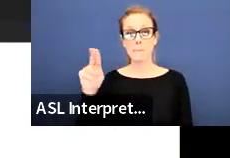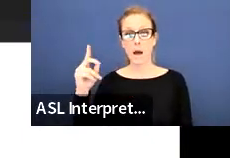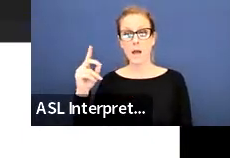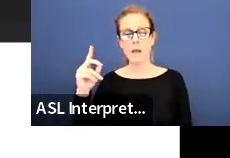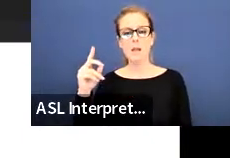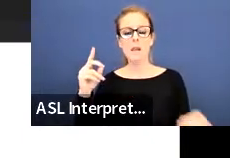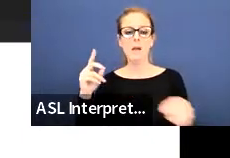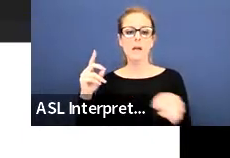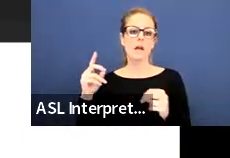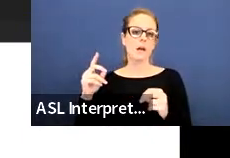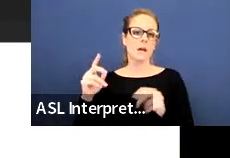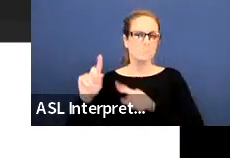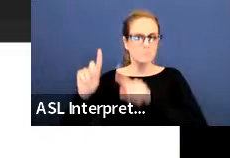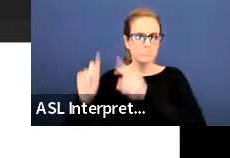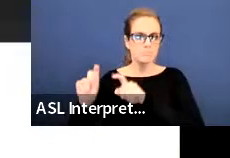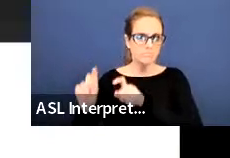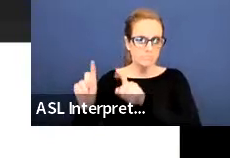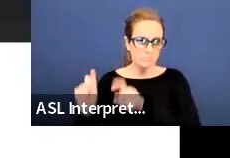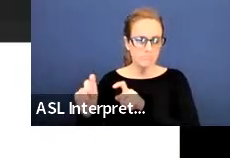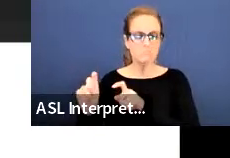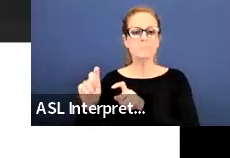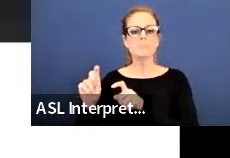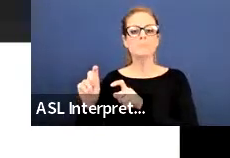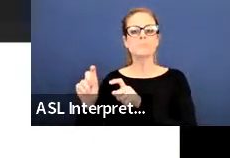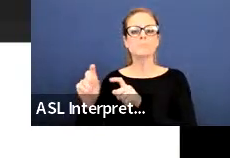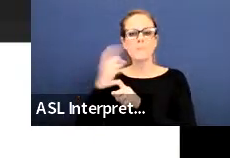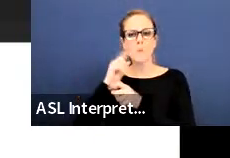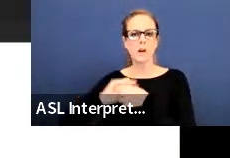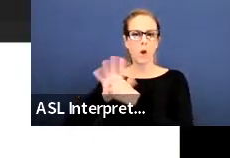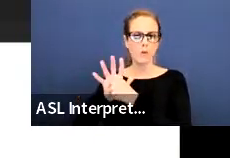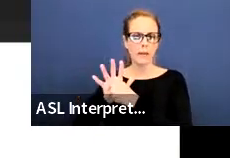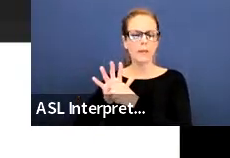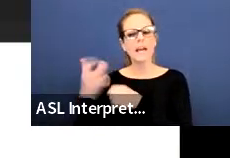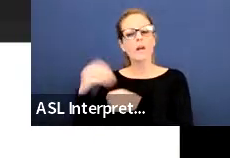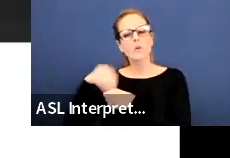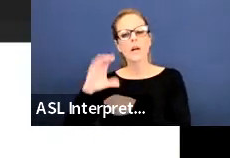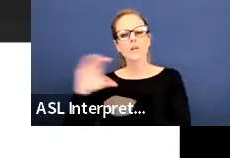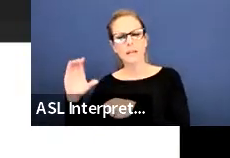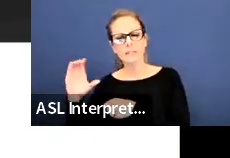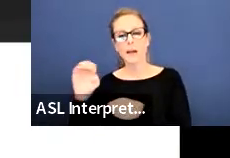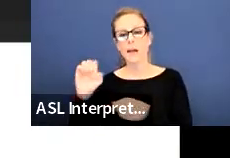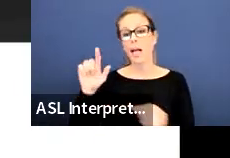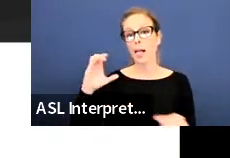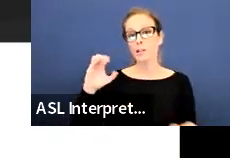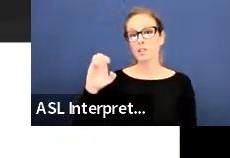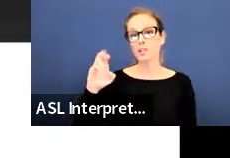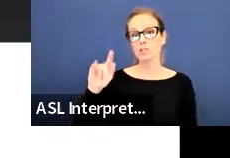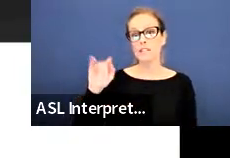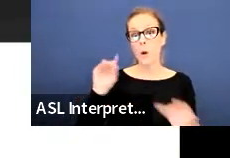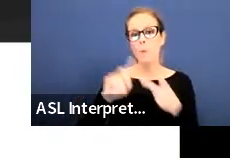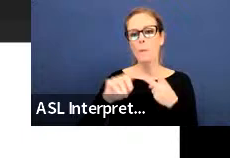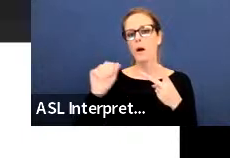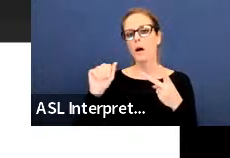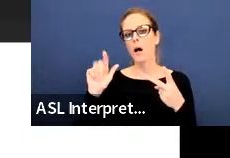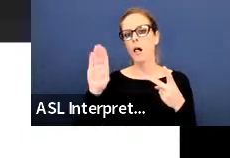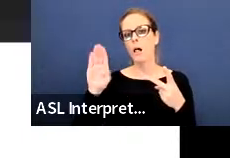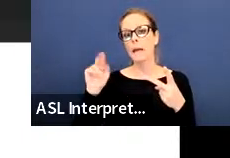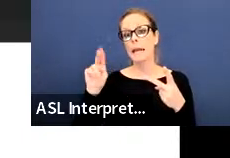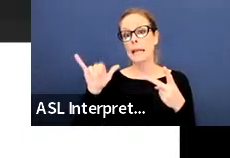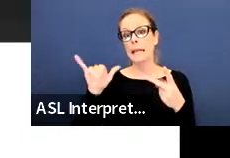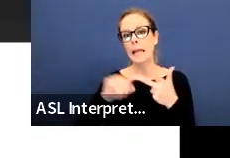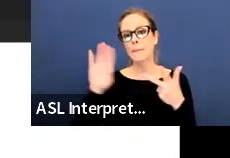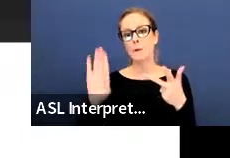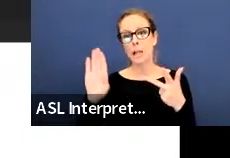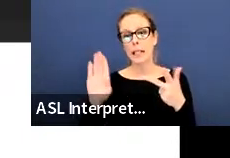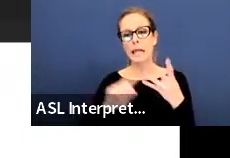COVID. That it includes a little bit of Contra Costa, so El Cerrito, but then also Albany,